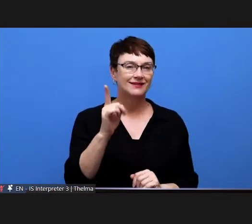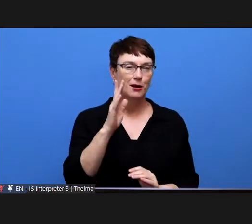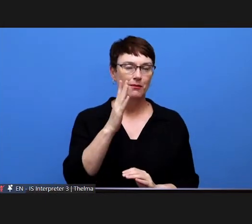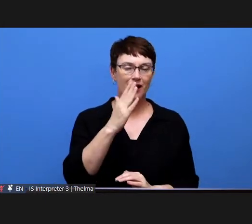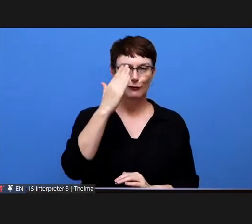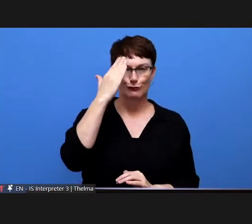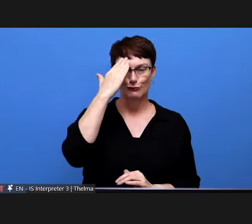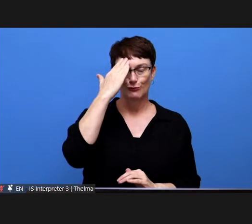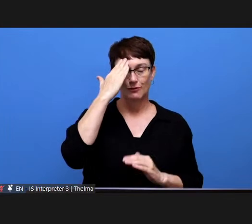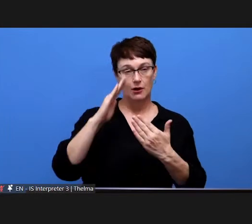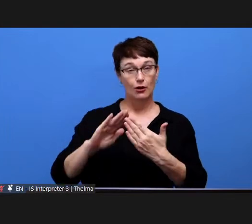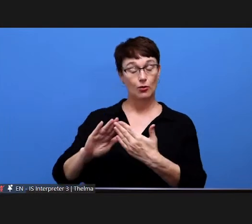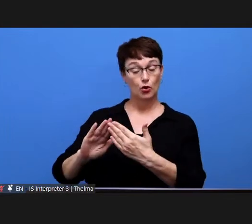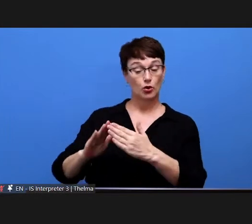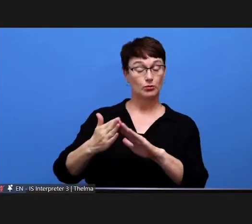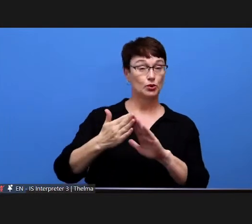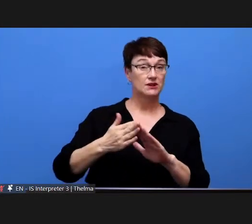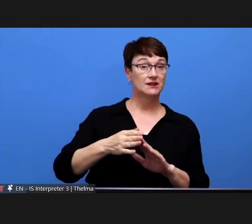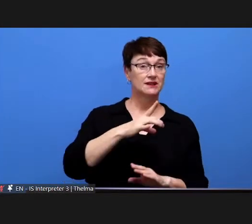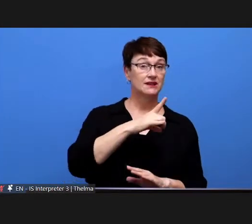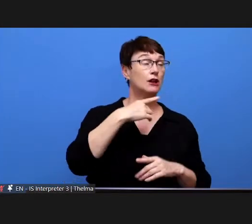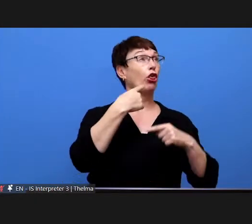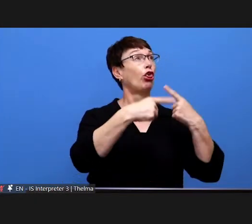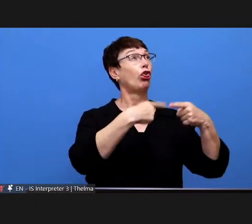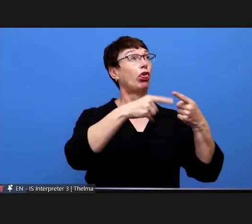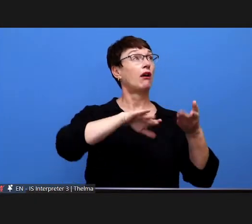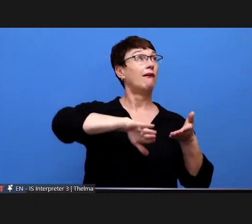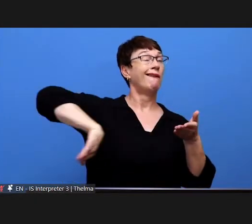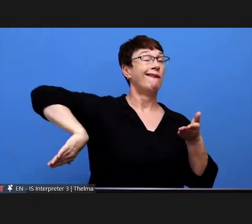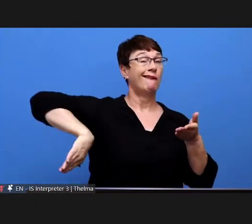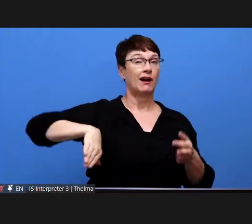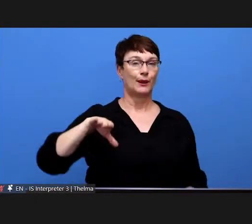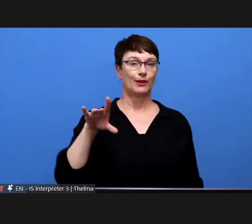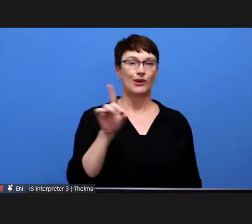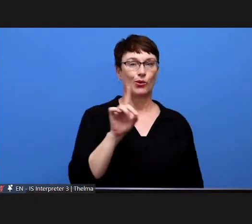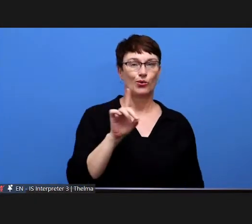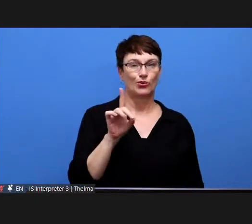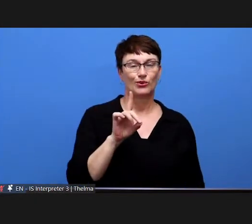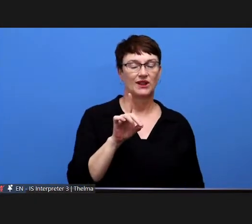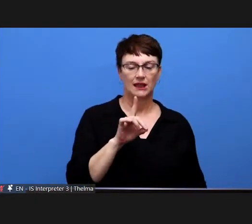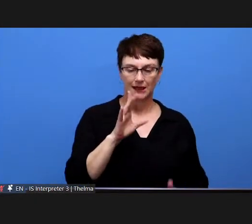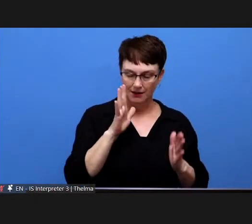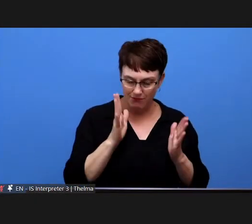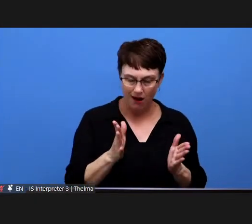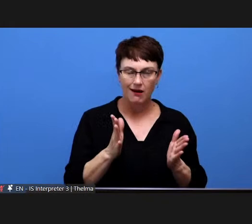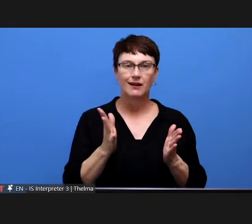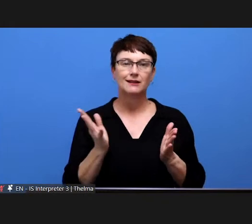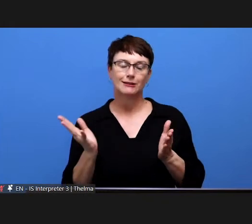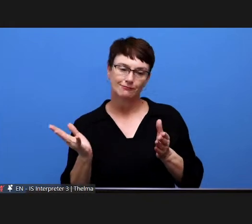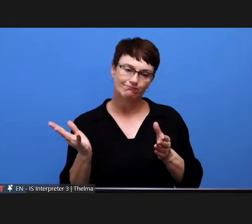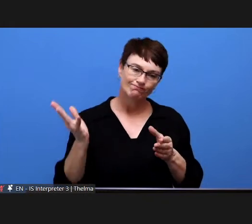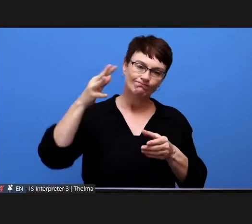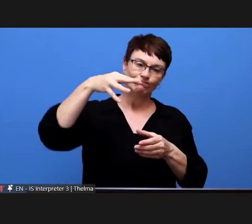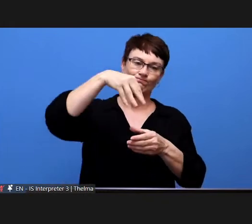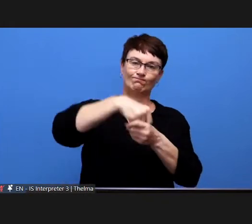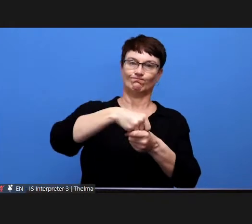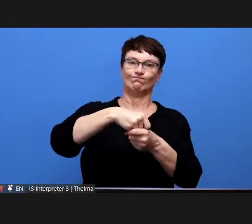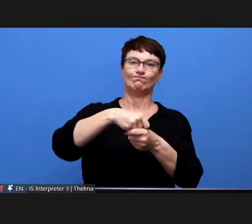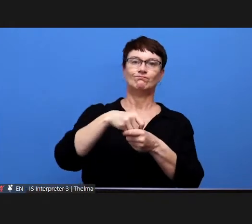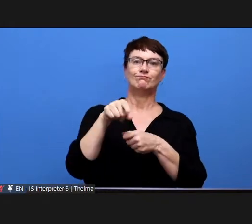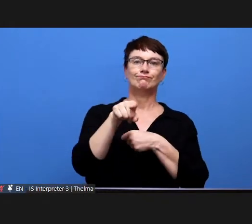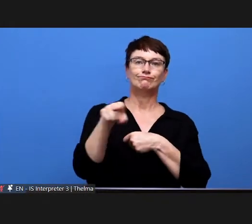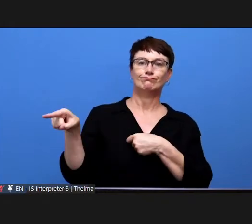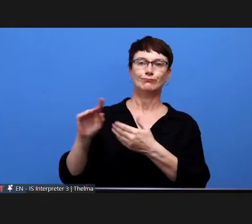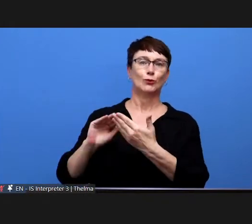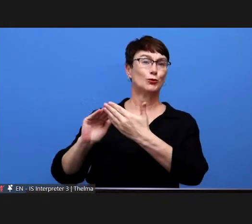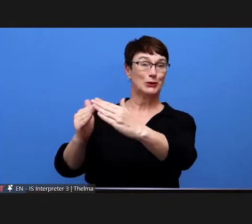problems, and they will help to make sure that they work with the government and partners to solve some of the problems